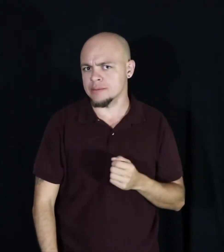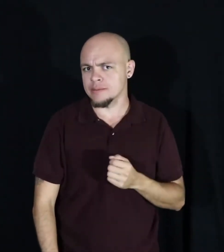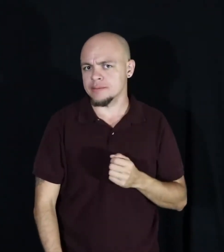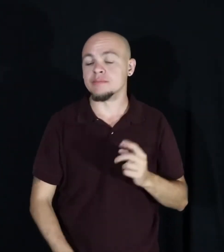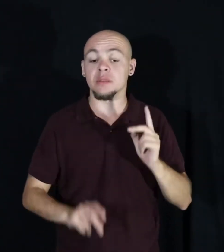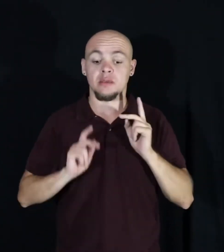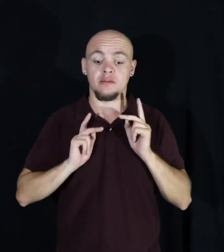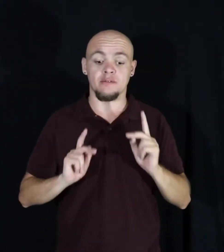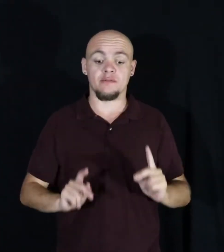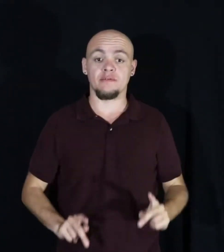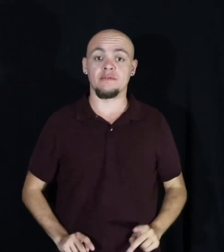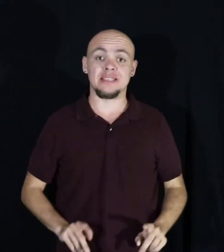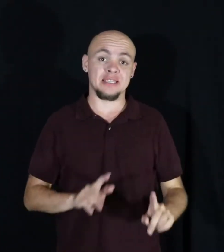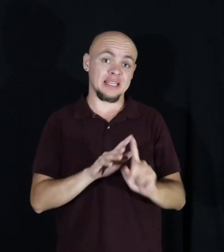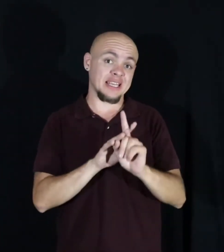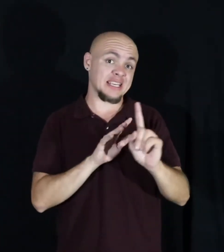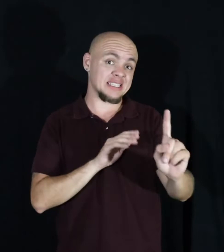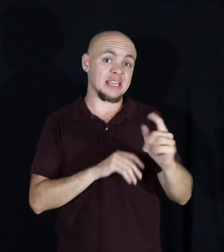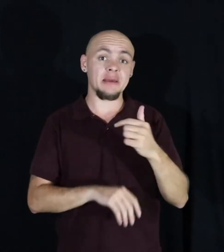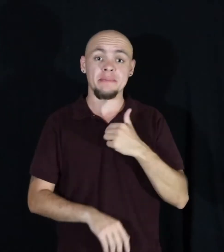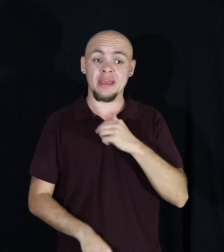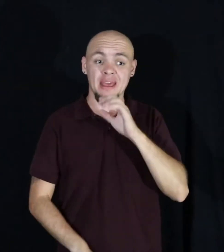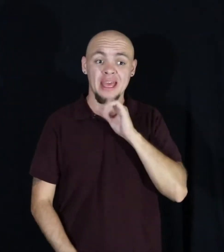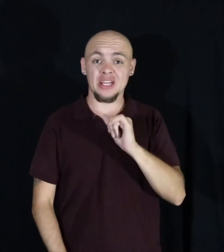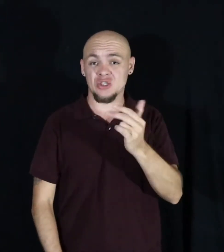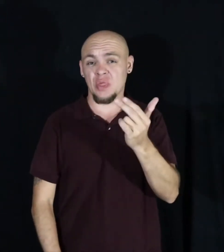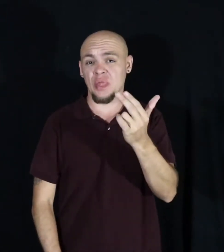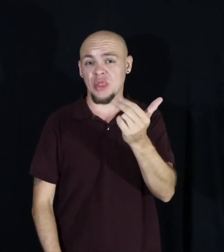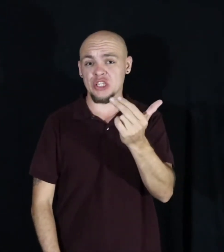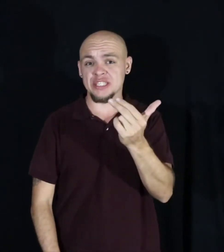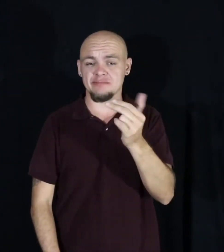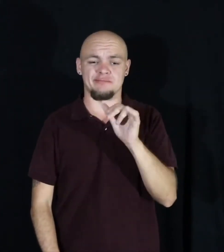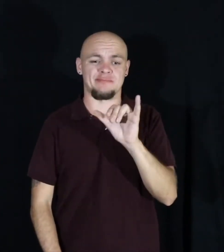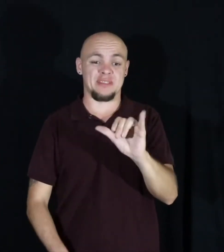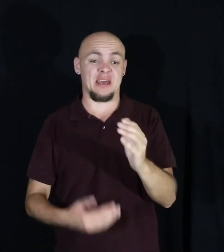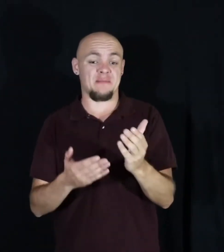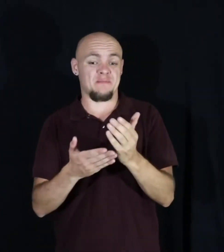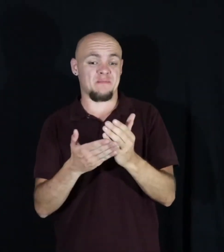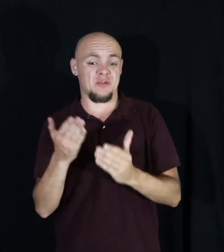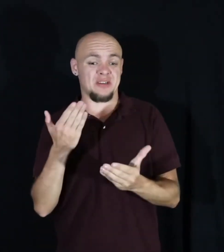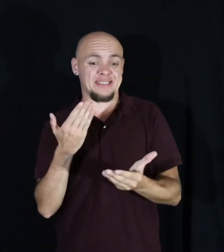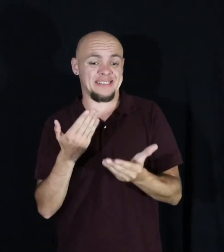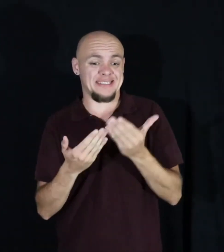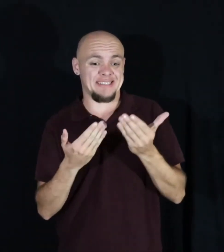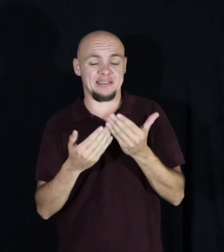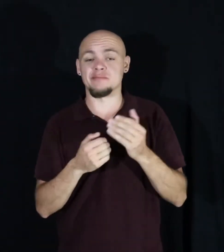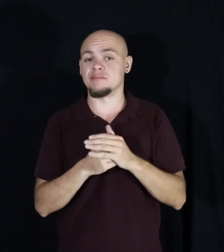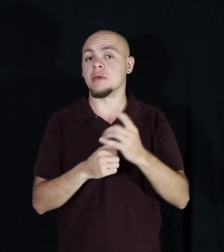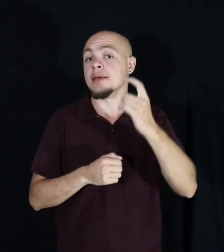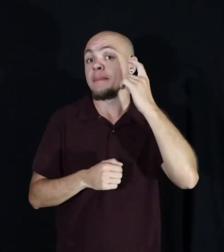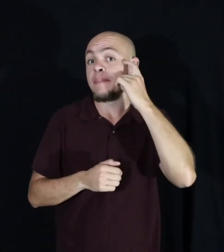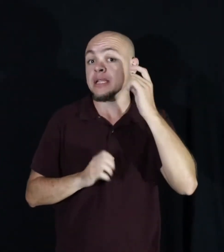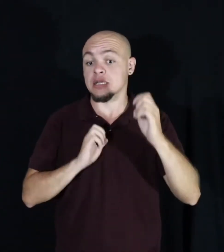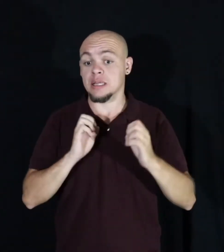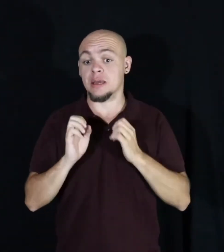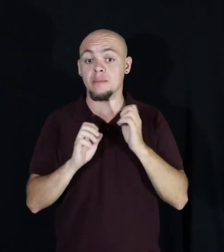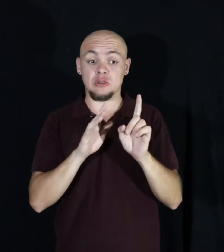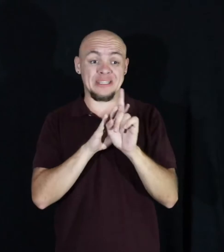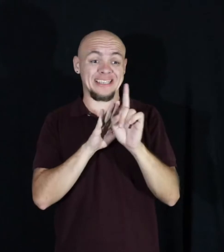Physically escaping from polygamy at the age of 13 for me was the easy part. Mentally and emotionally